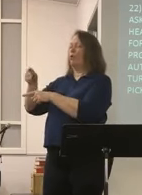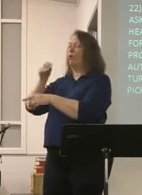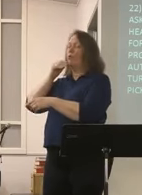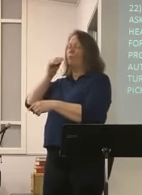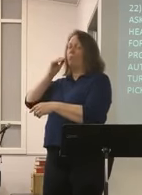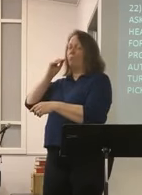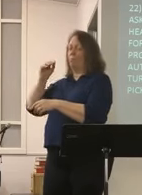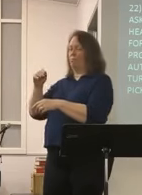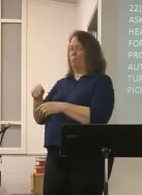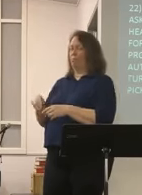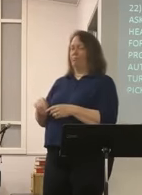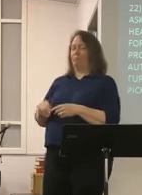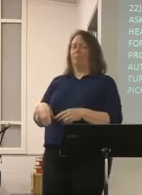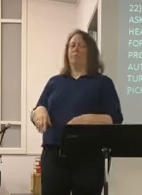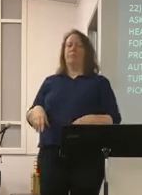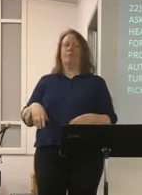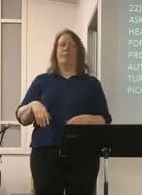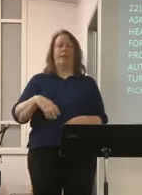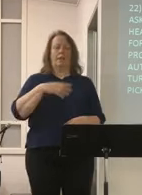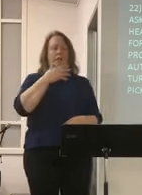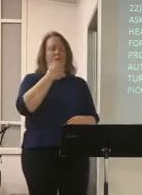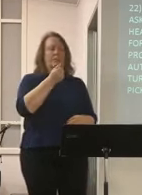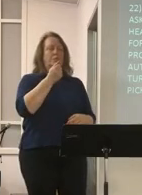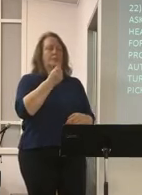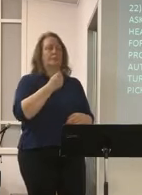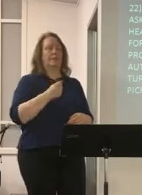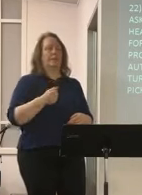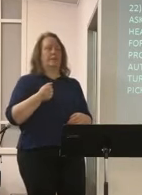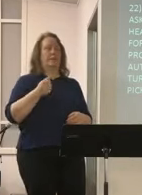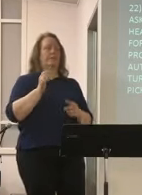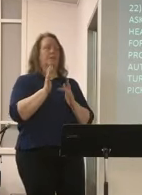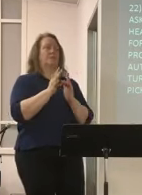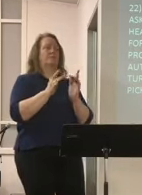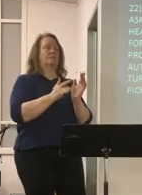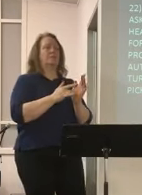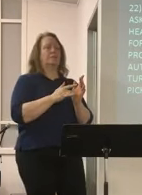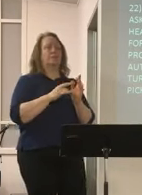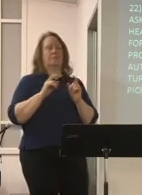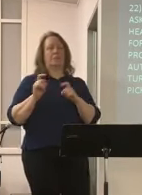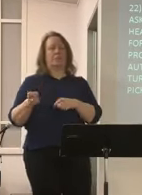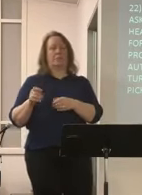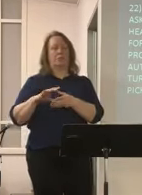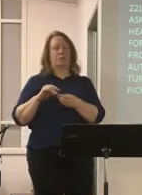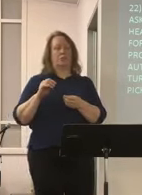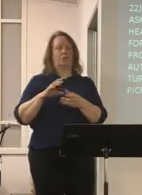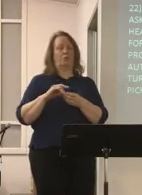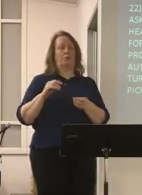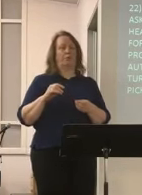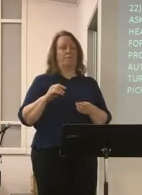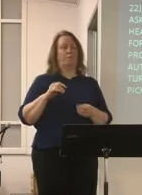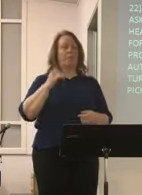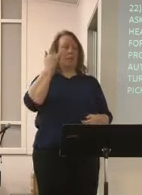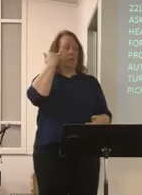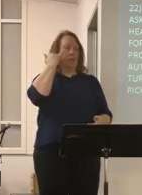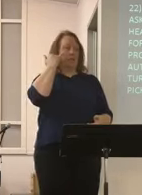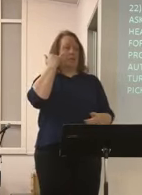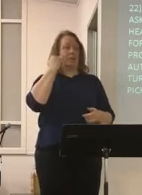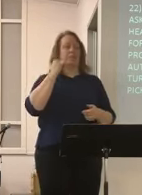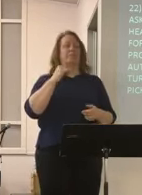And so this is fascinating to me, that he basically gives a parable and says, if I can heal the